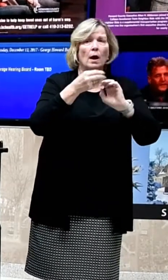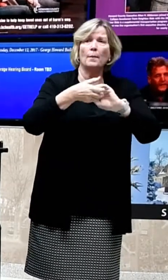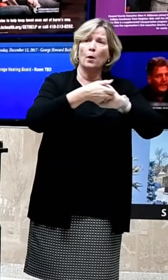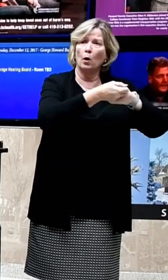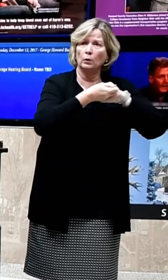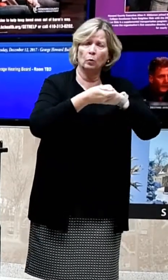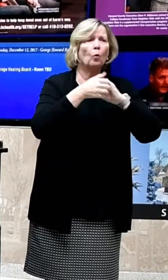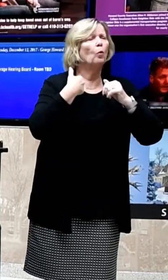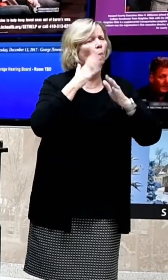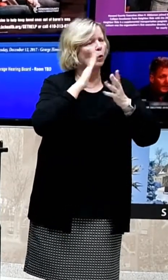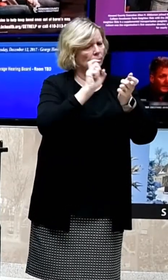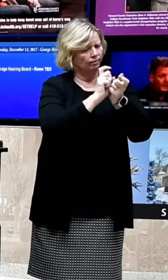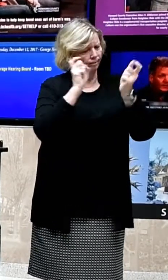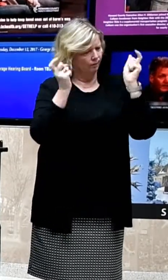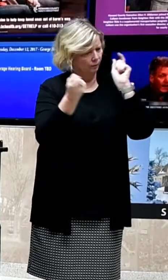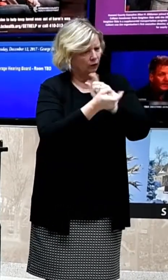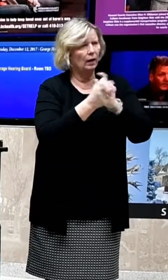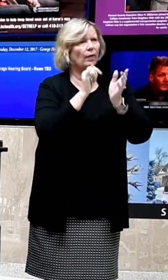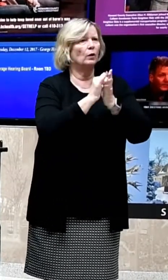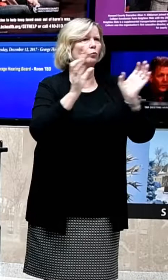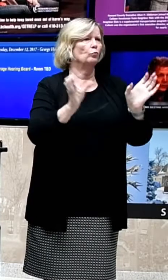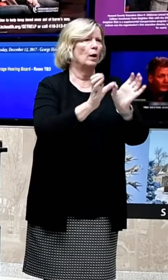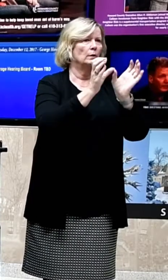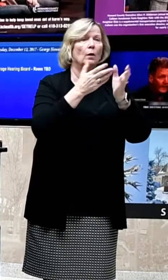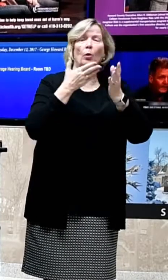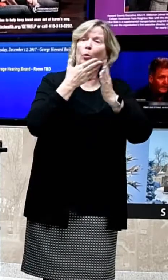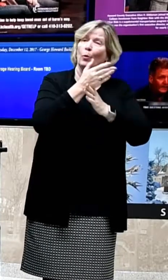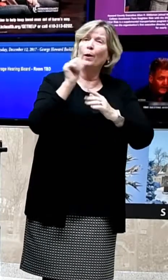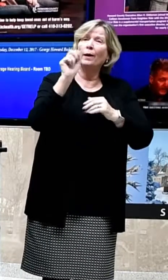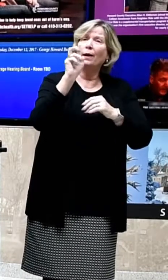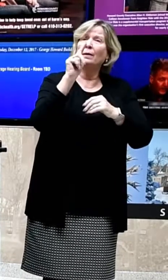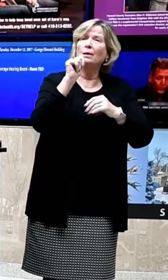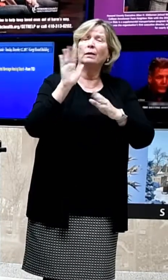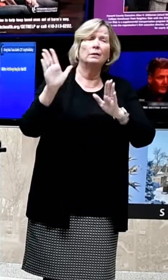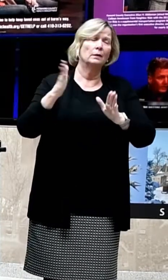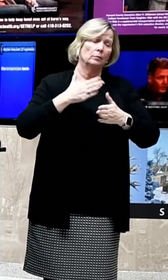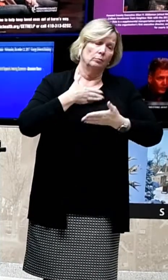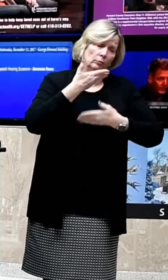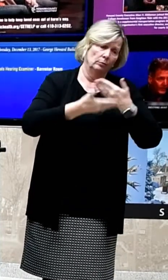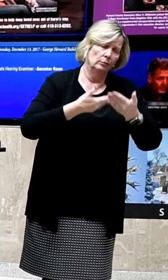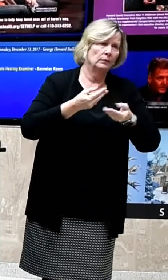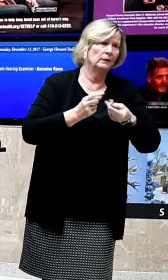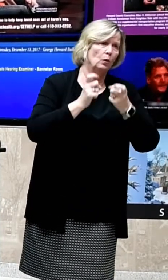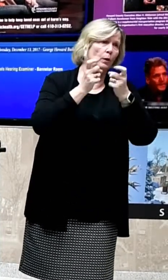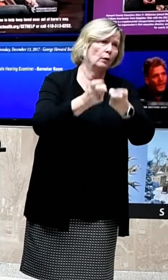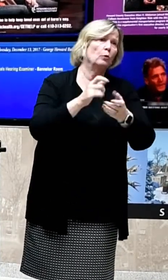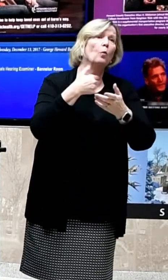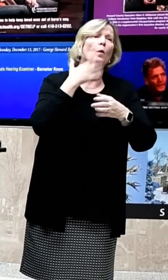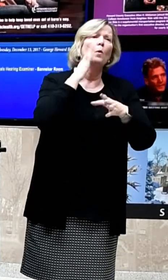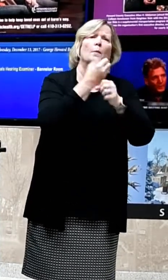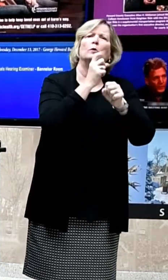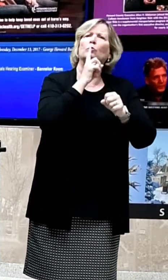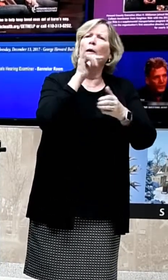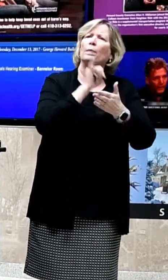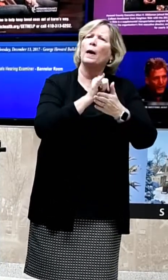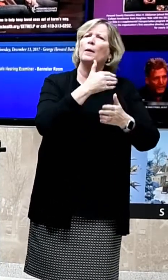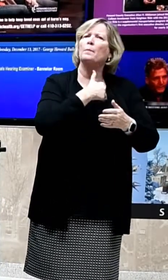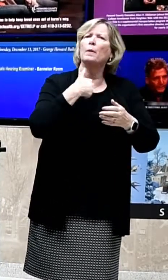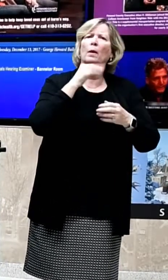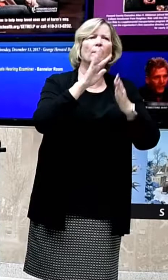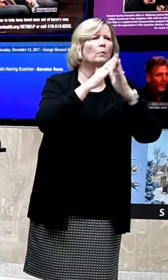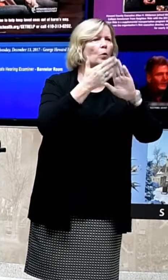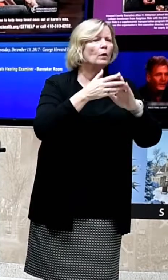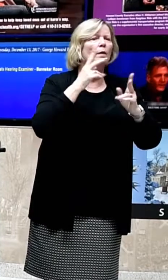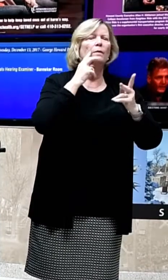around. Because of Aetna's generous donation, we will be able to ensure that members of the community, visitors,